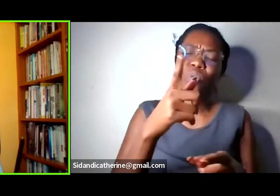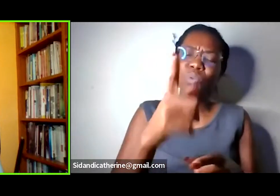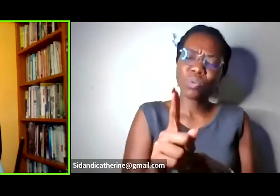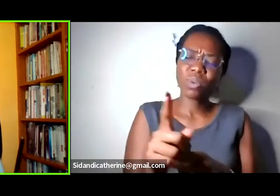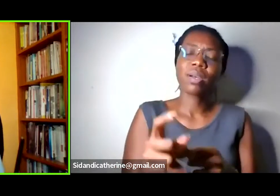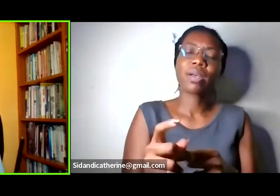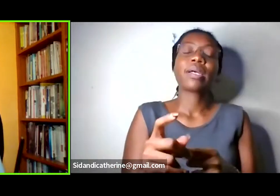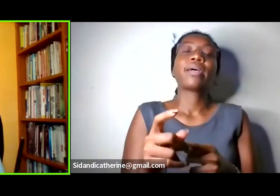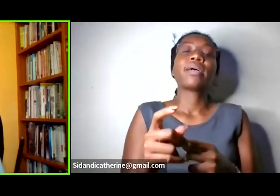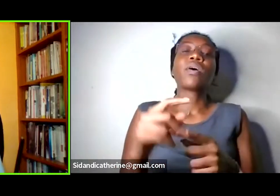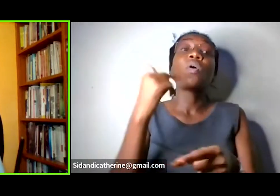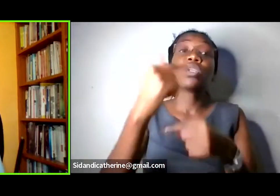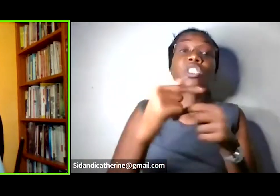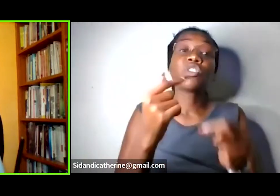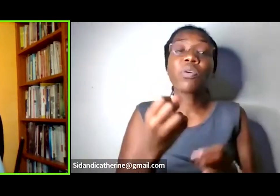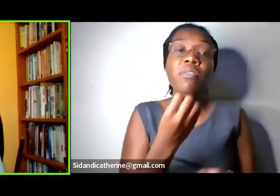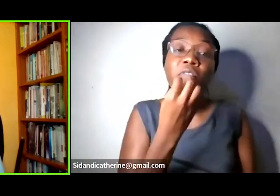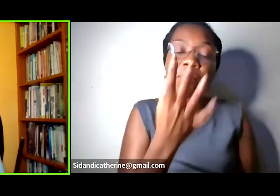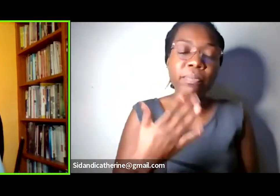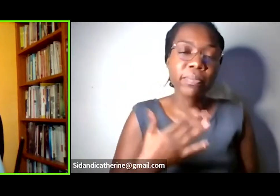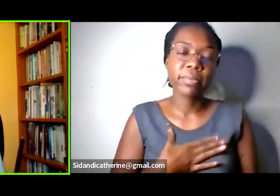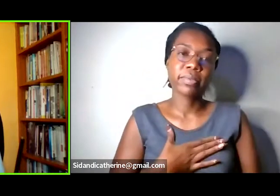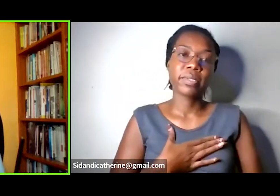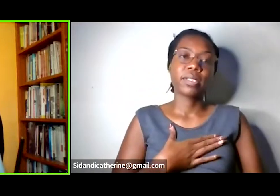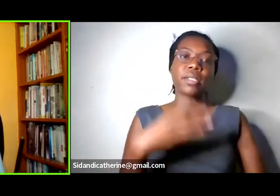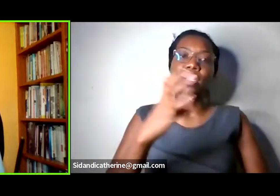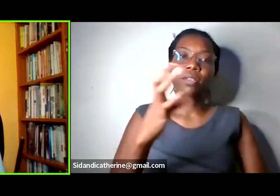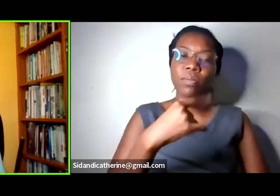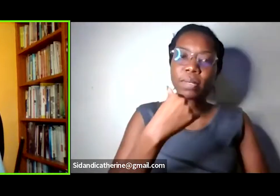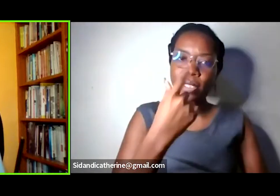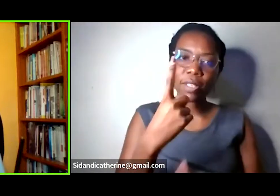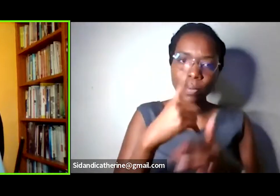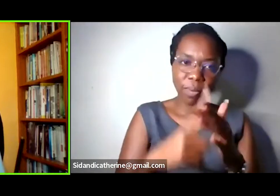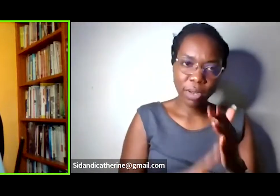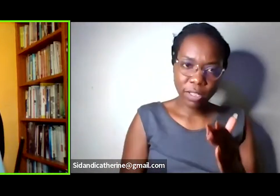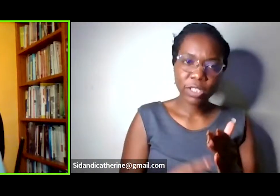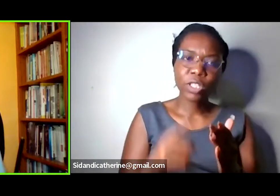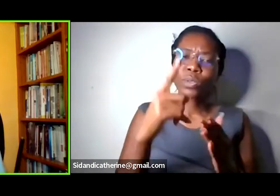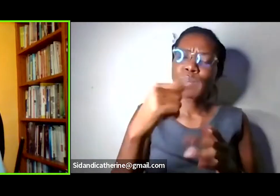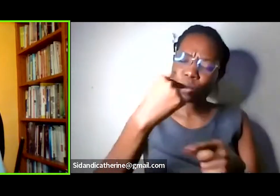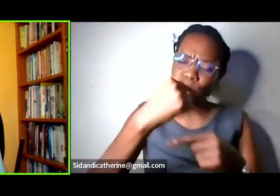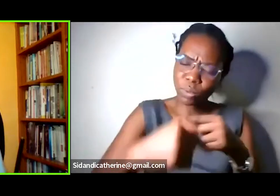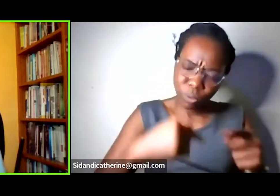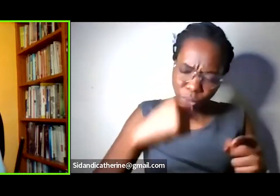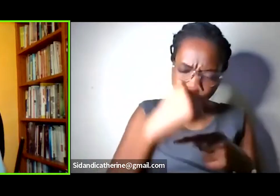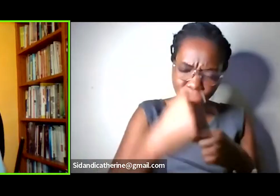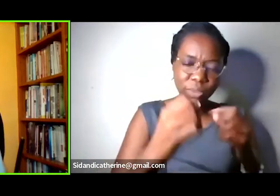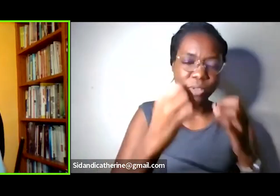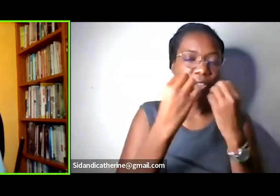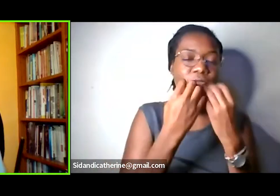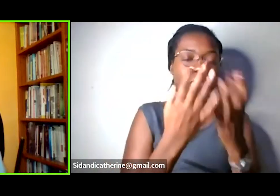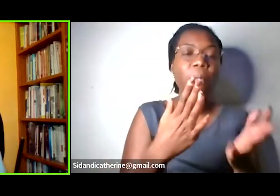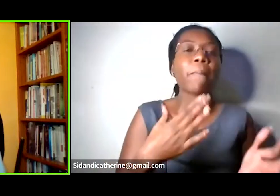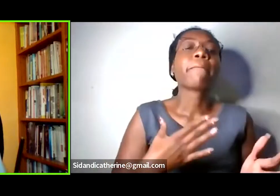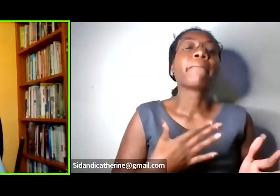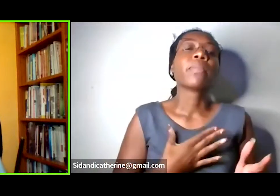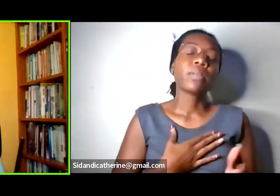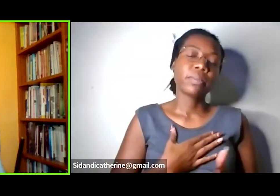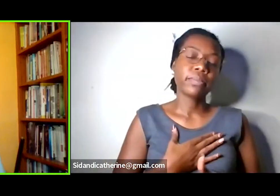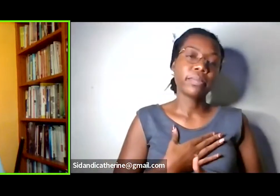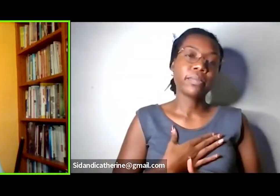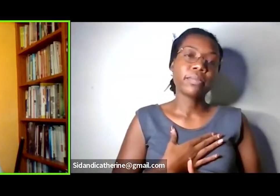maybe math, one subject, or English. And then they're happy with it. And then the next thing is, tell me more about English, you